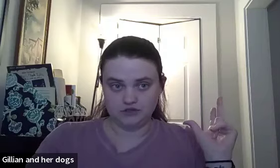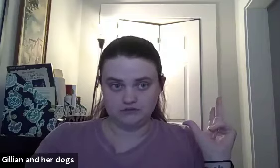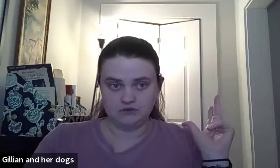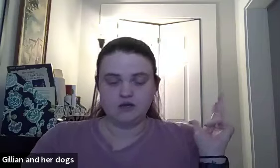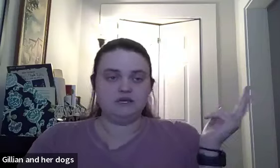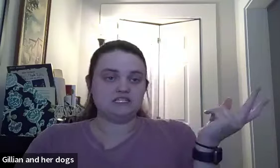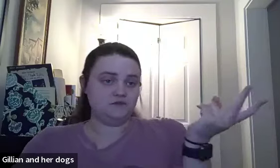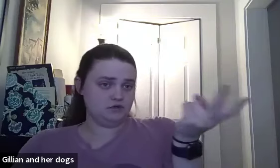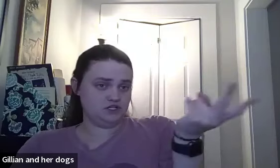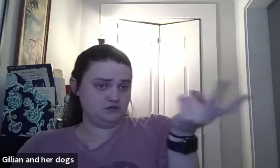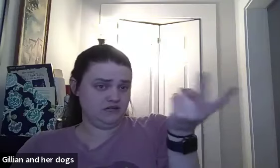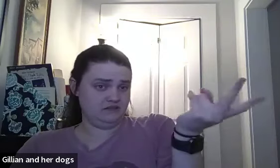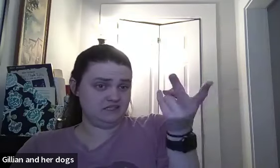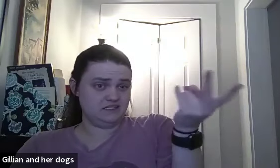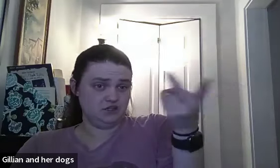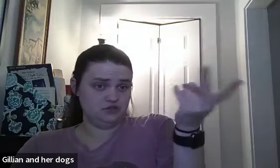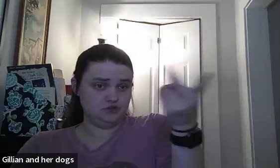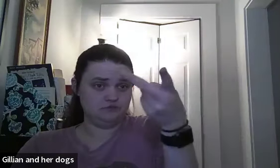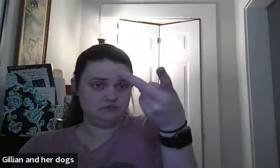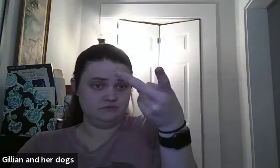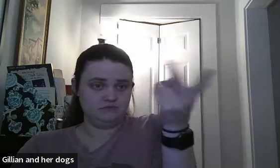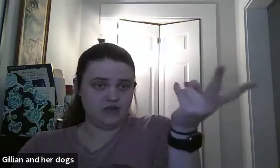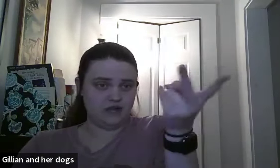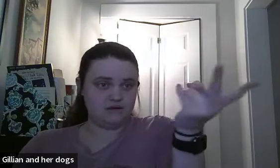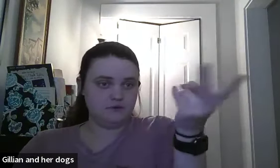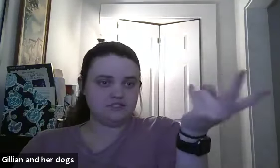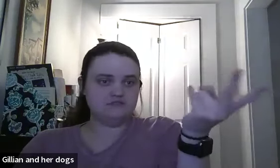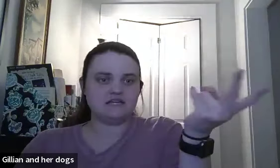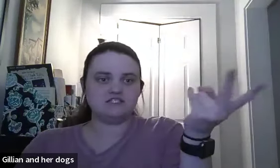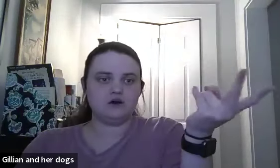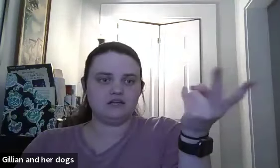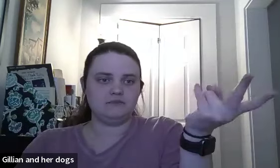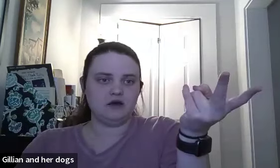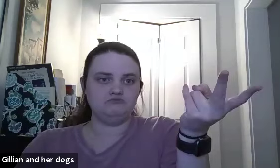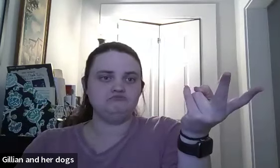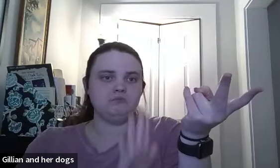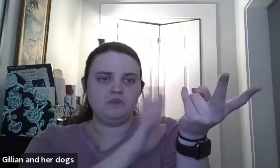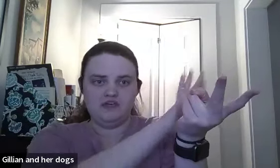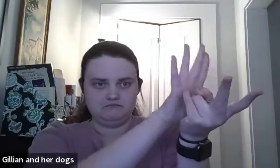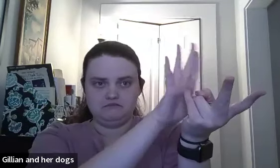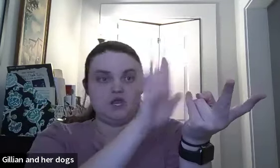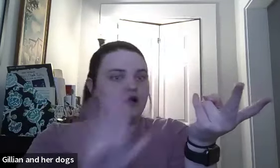you. Because if you were to do like this, you two, that kind of motion, that's talking about them, not